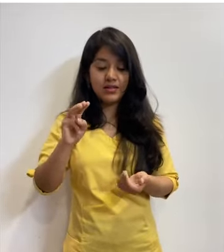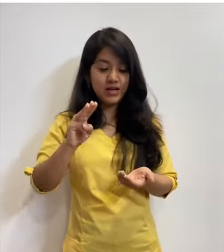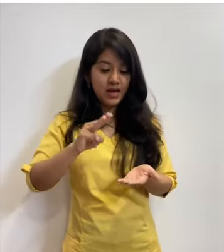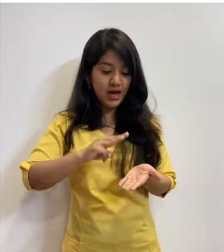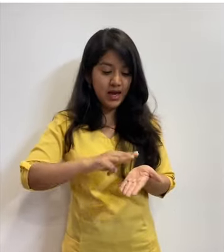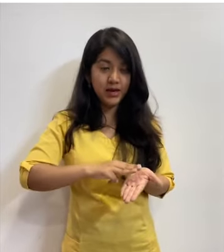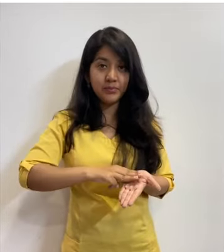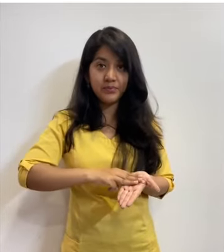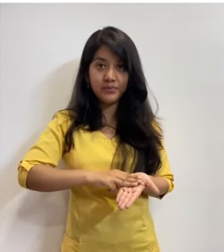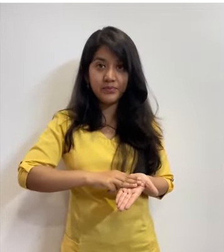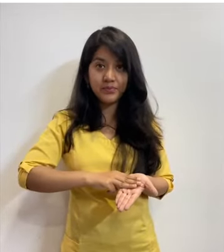M.